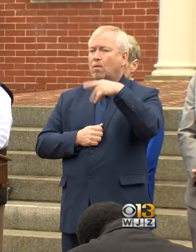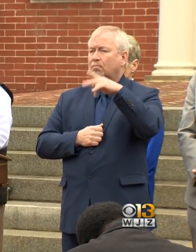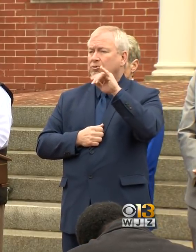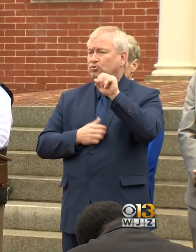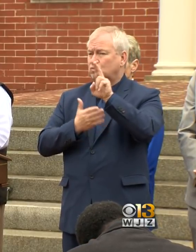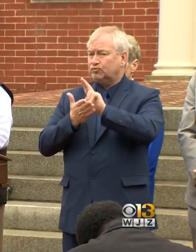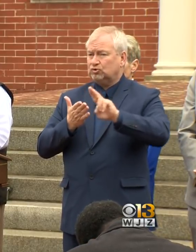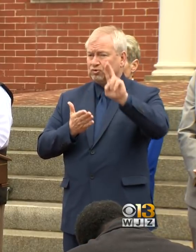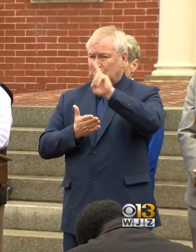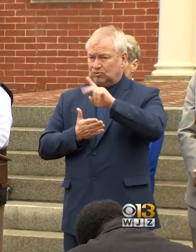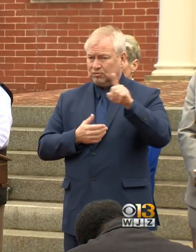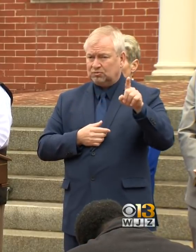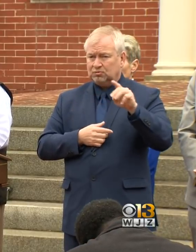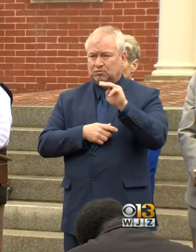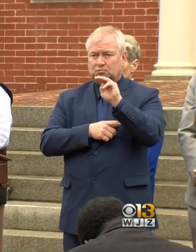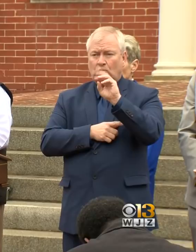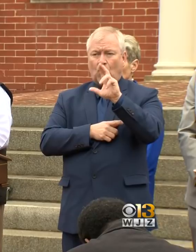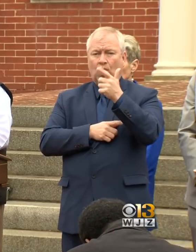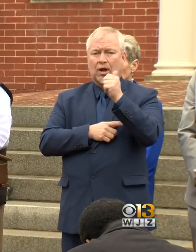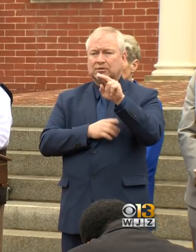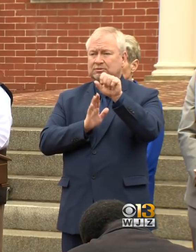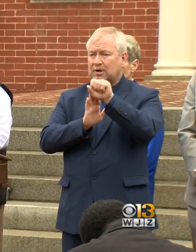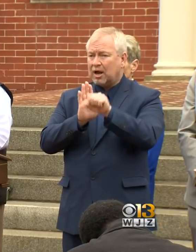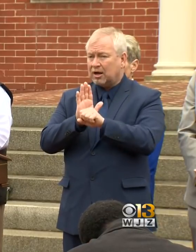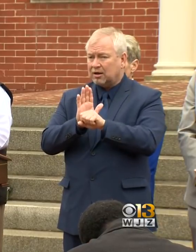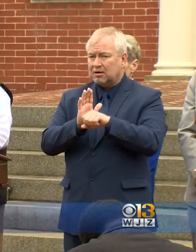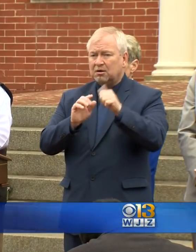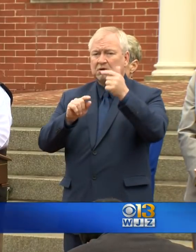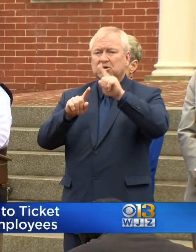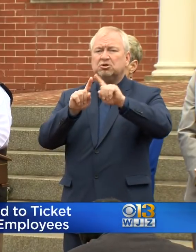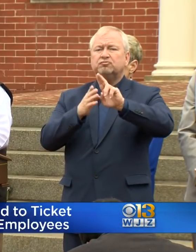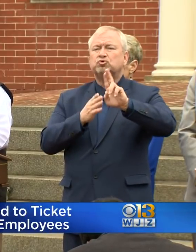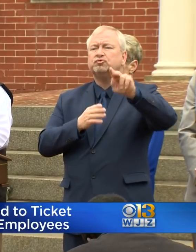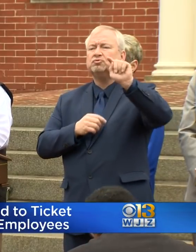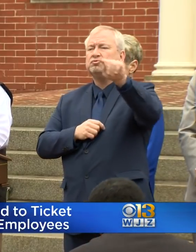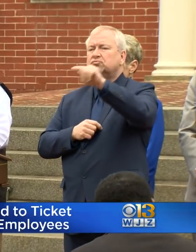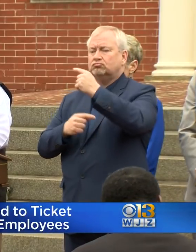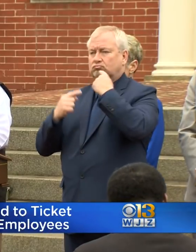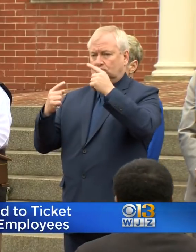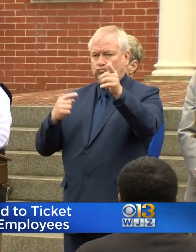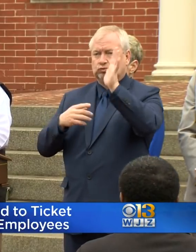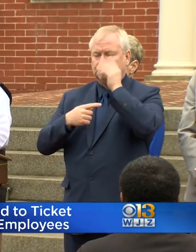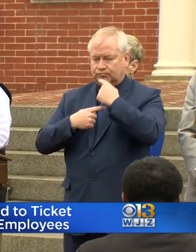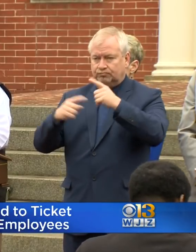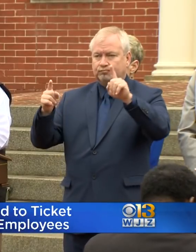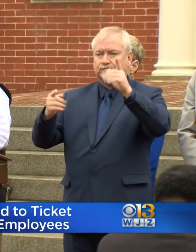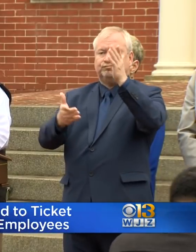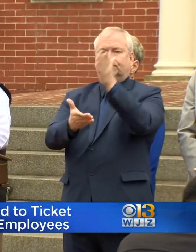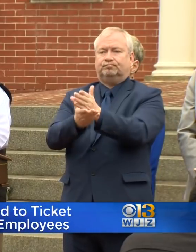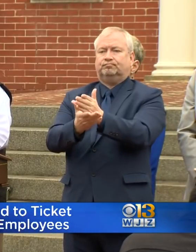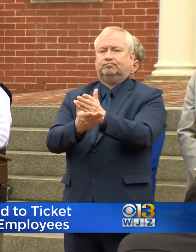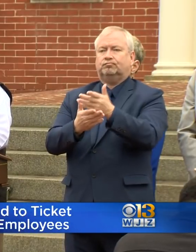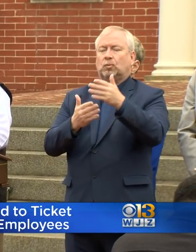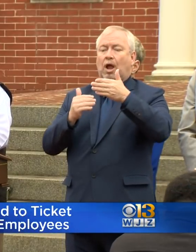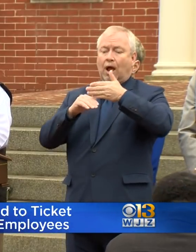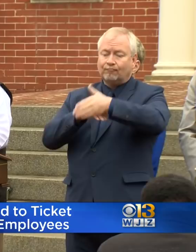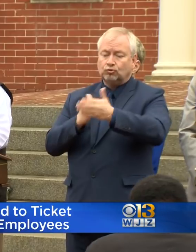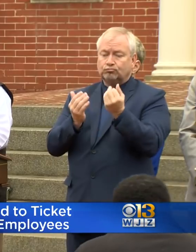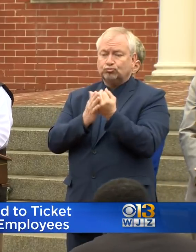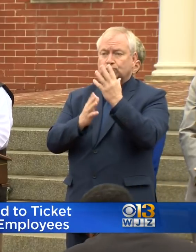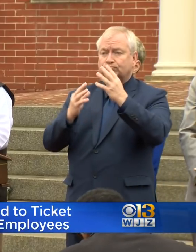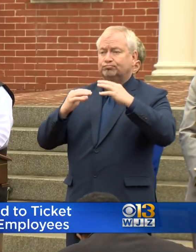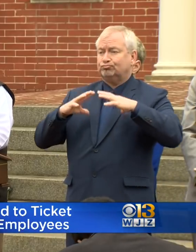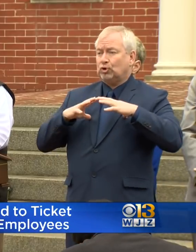State University and McDaniel University have announced that they will finish their spring semesters online. I